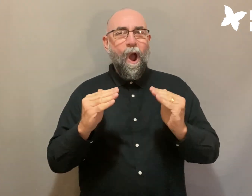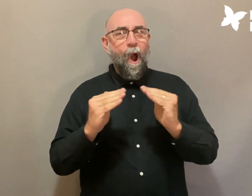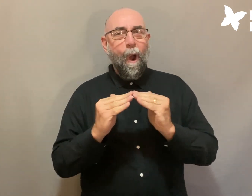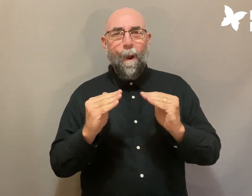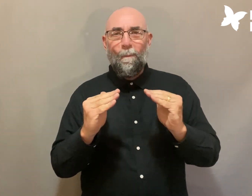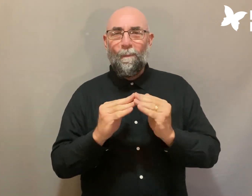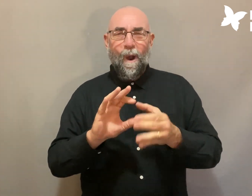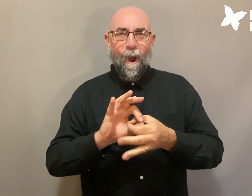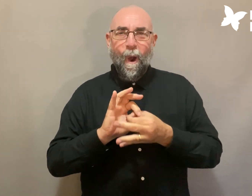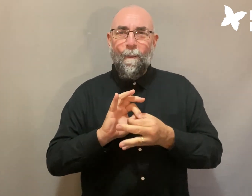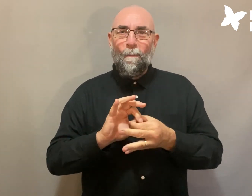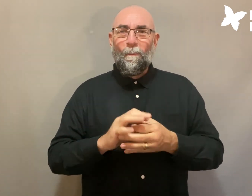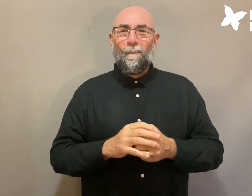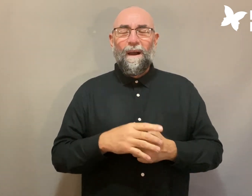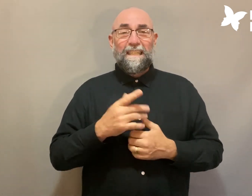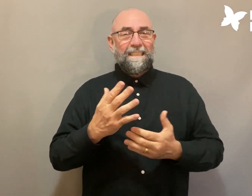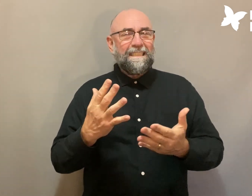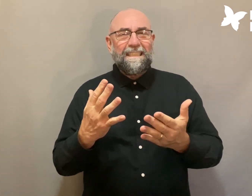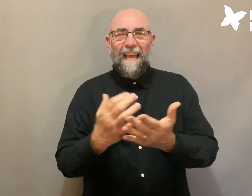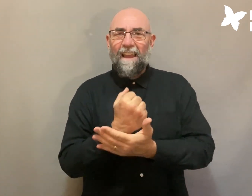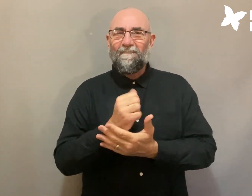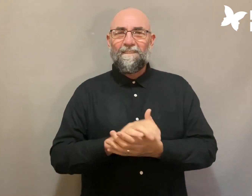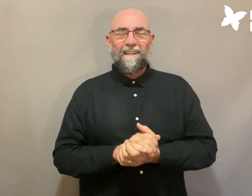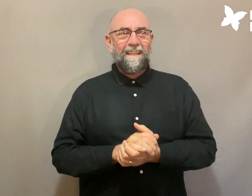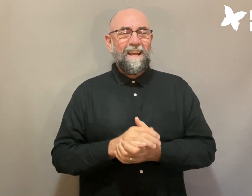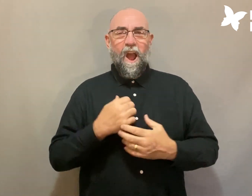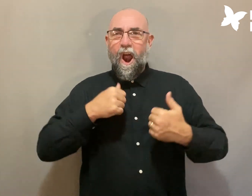It's safe. It's familiar.